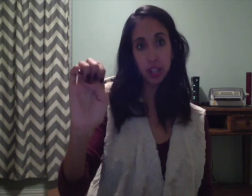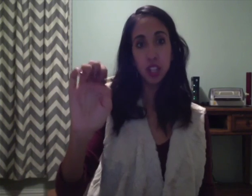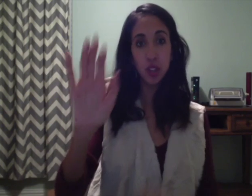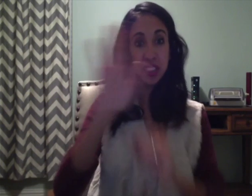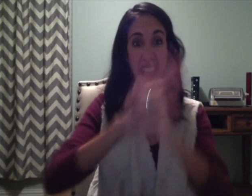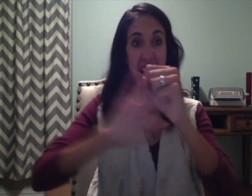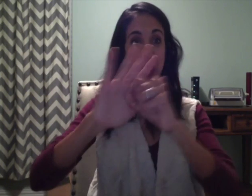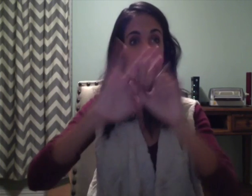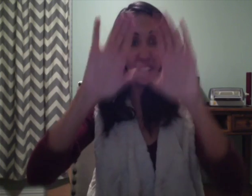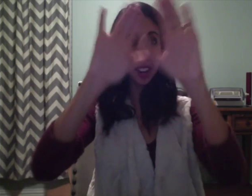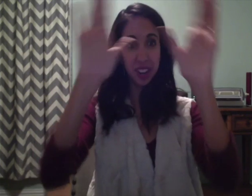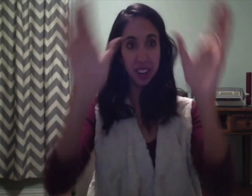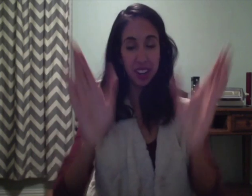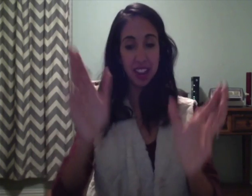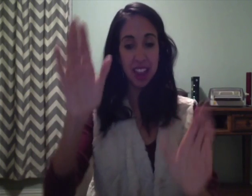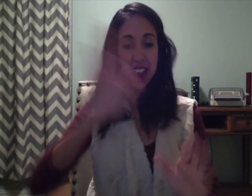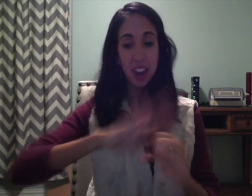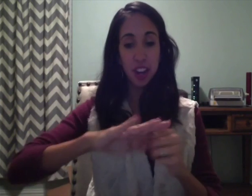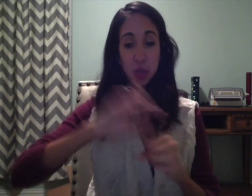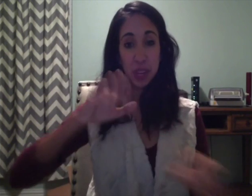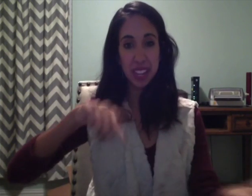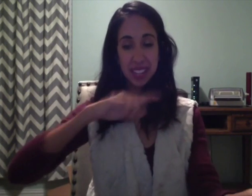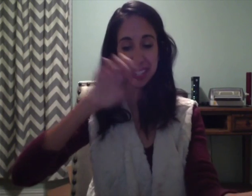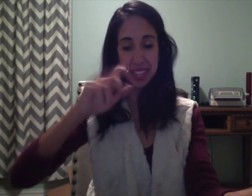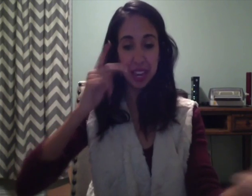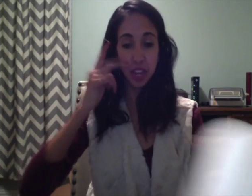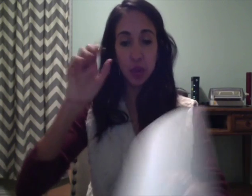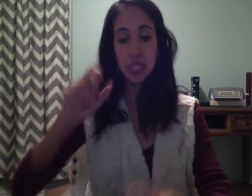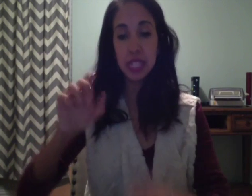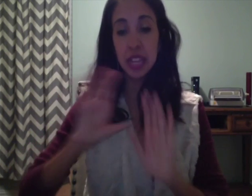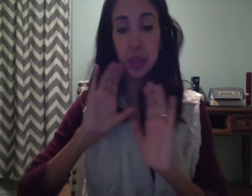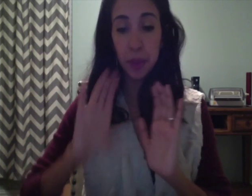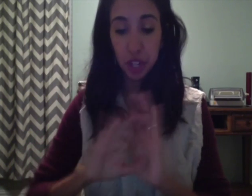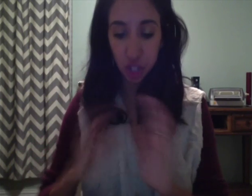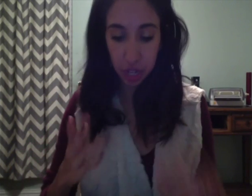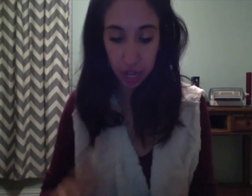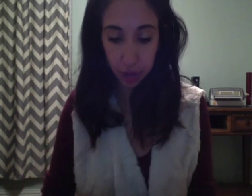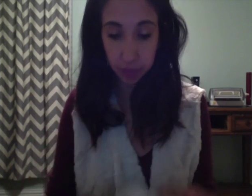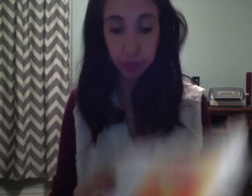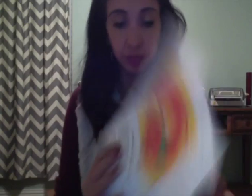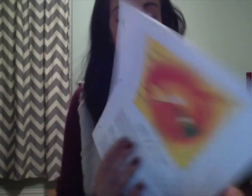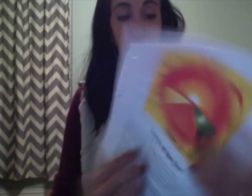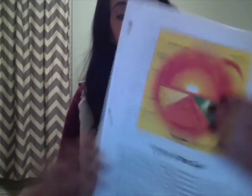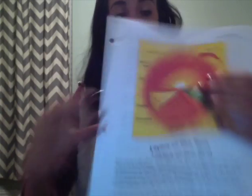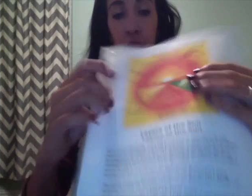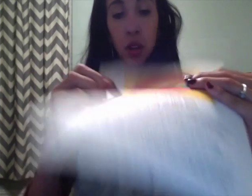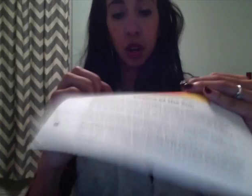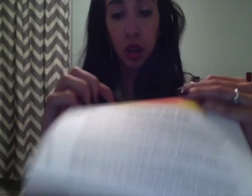So the outer areas we can see, and you can see in the picture here.